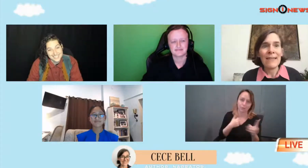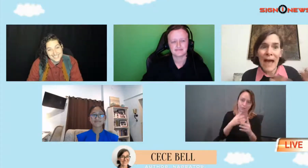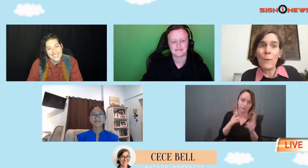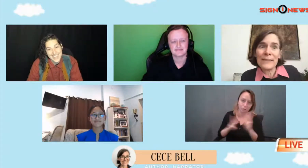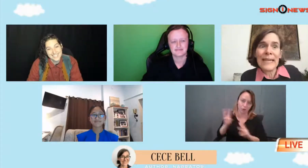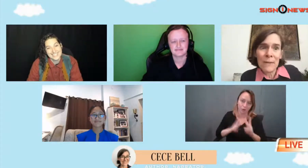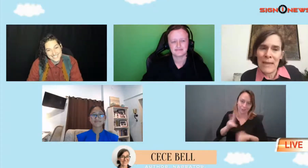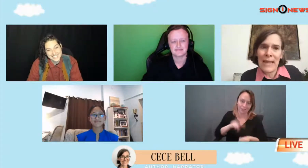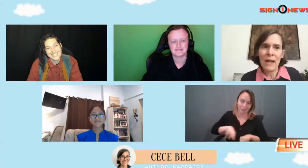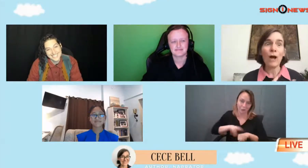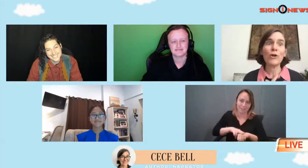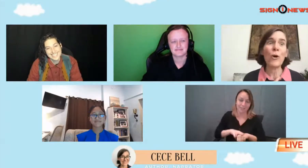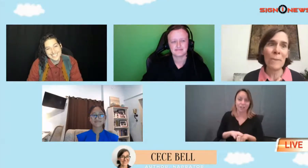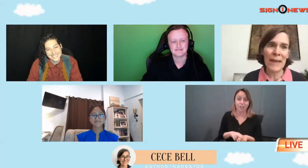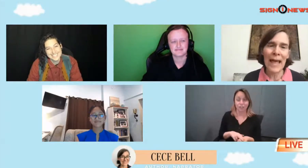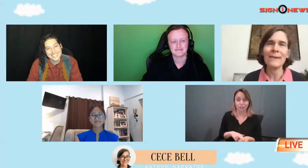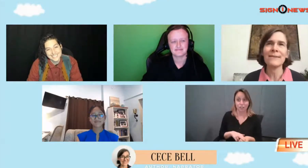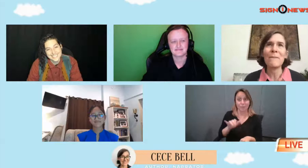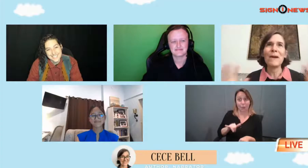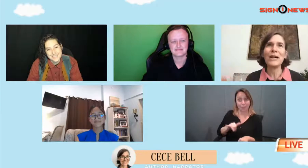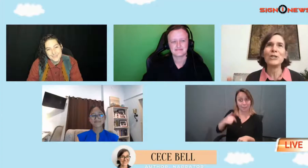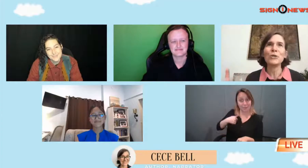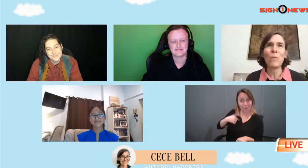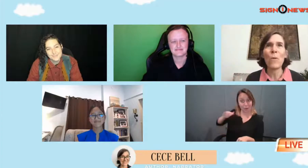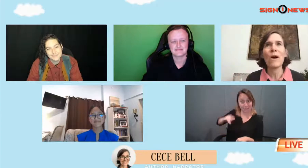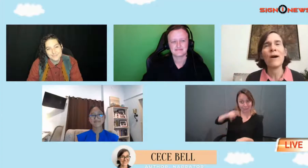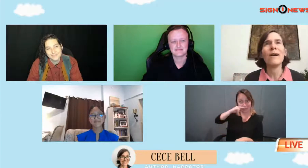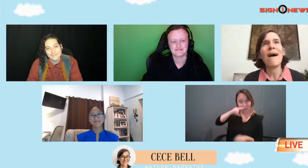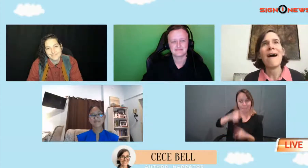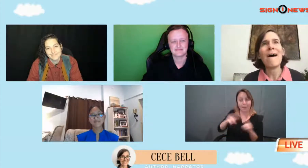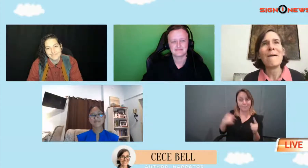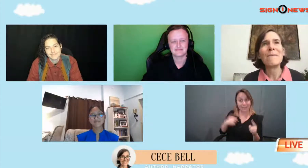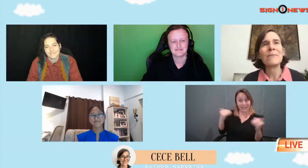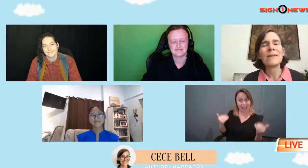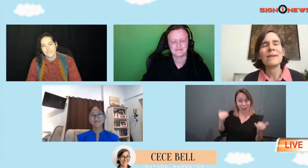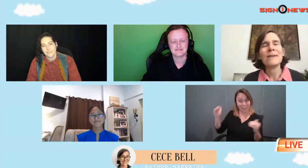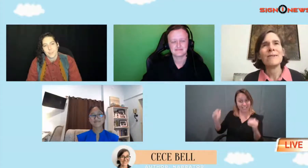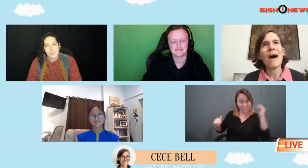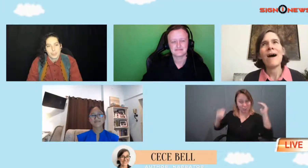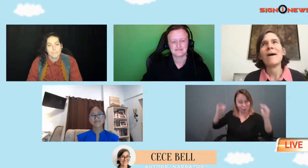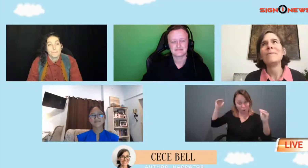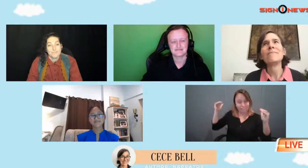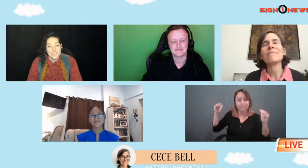so that was kid me. Adult me has a much more,